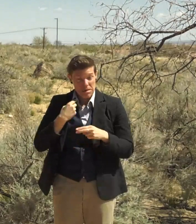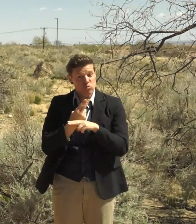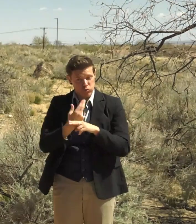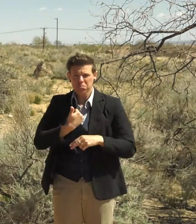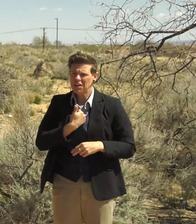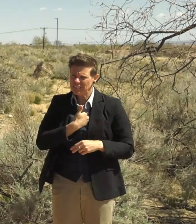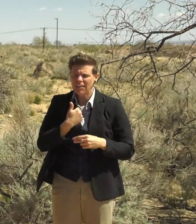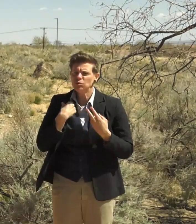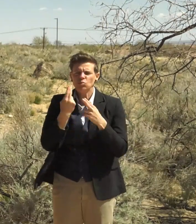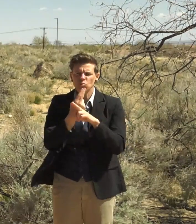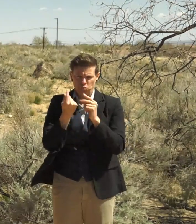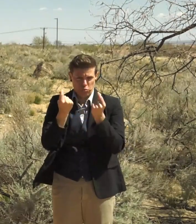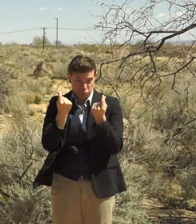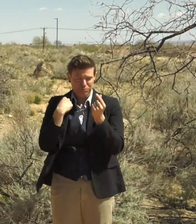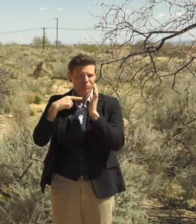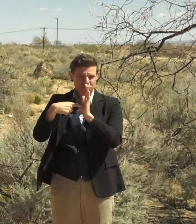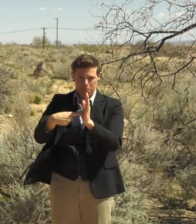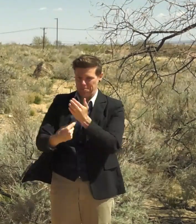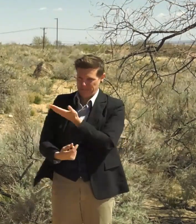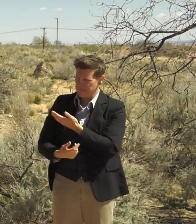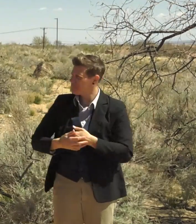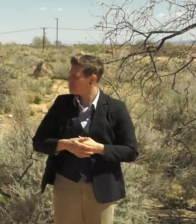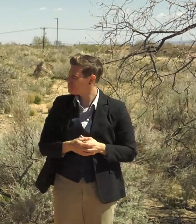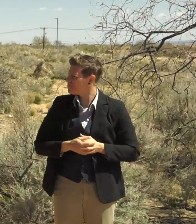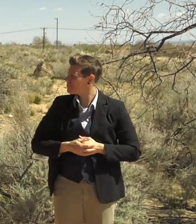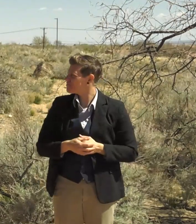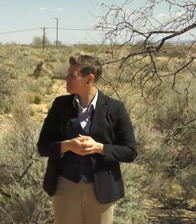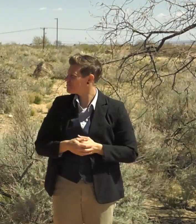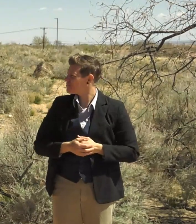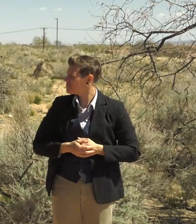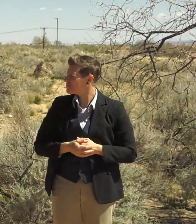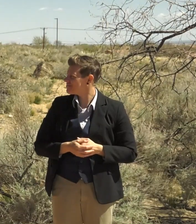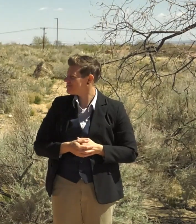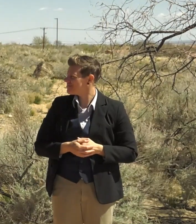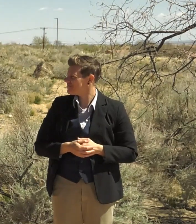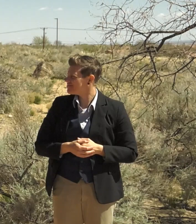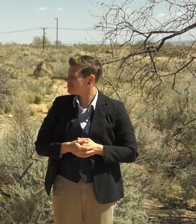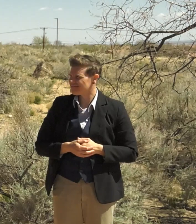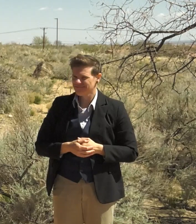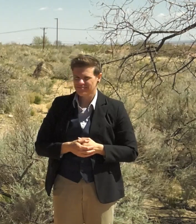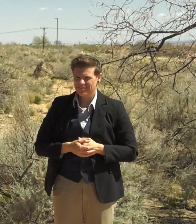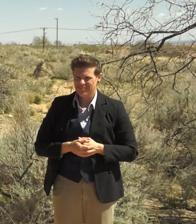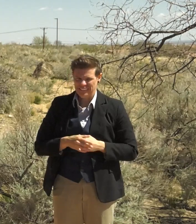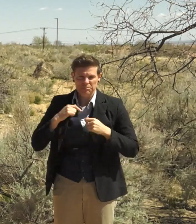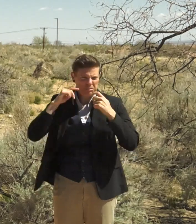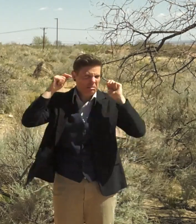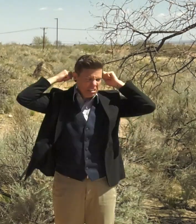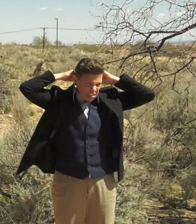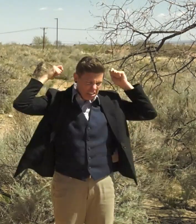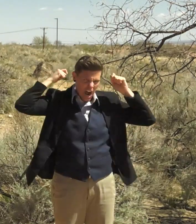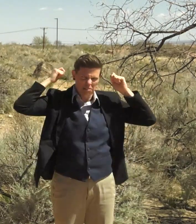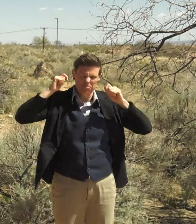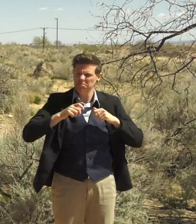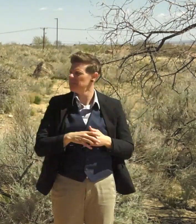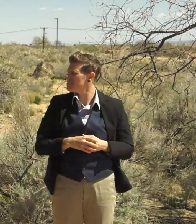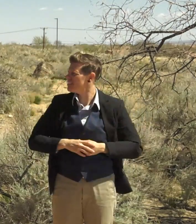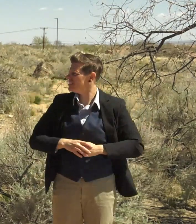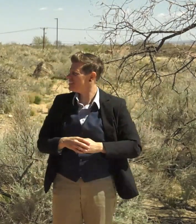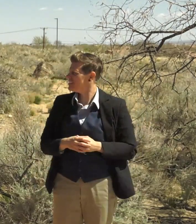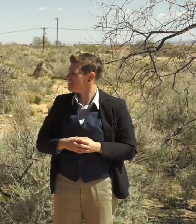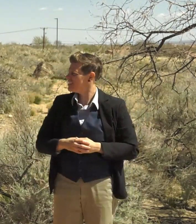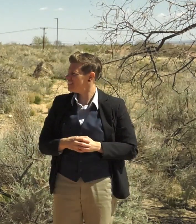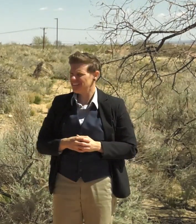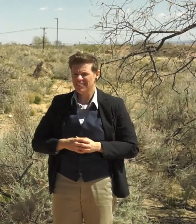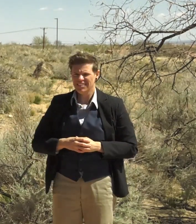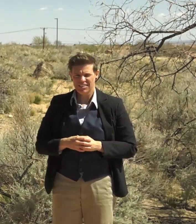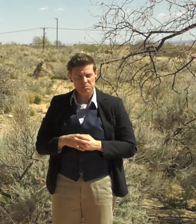you kind of bandana it like that. Just give it a nice little tie in the back, tighten it up, and then you're kind of good